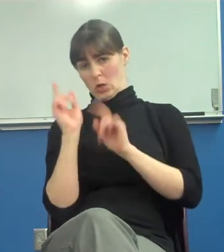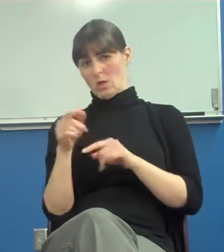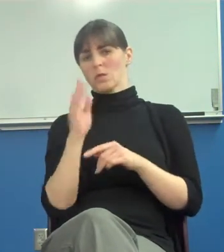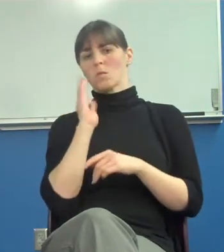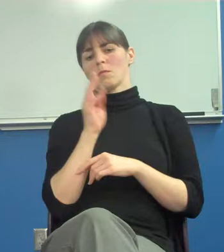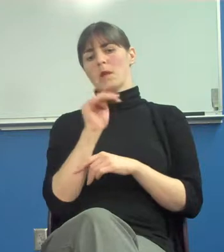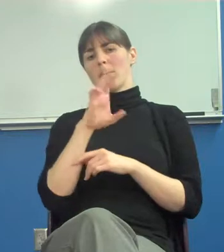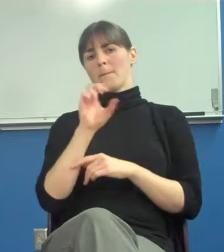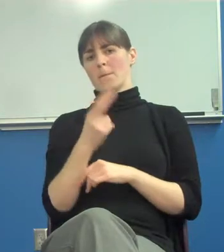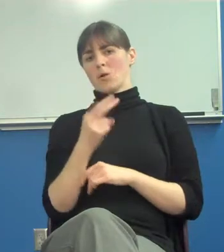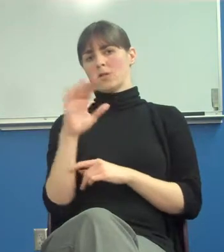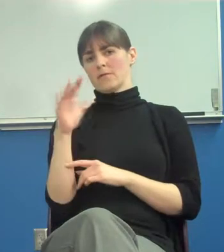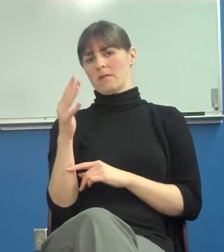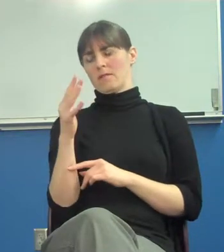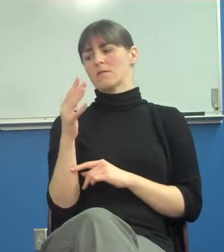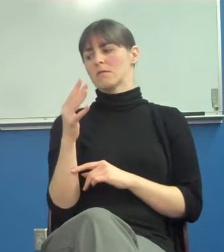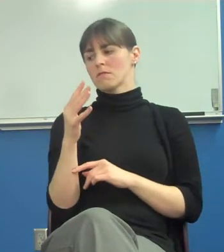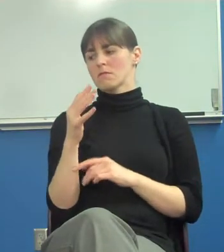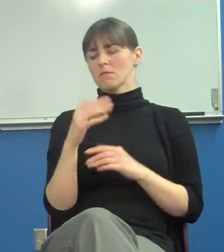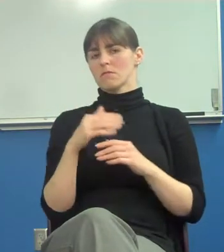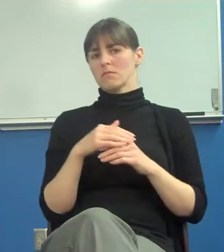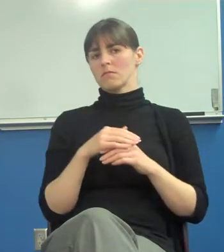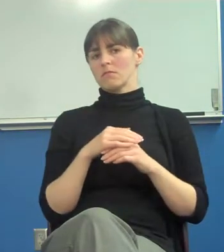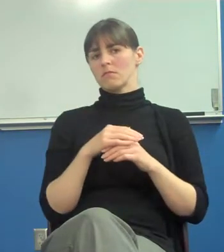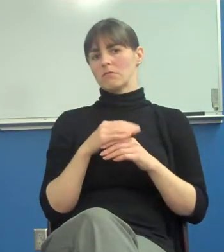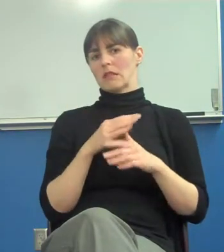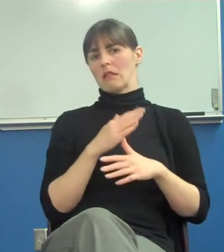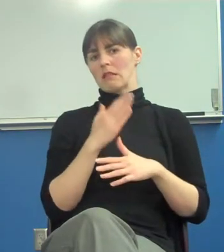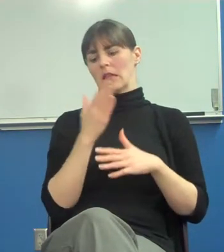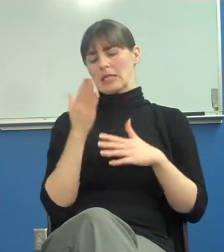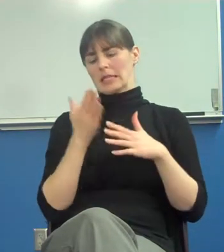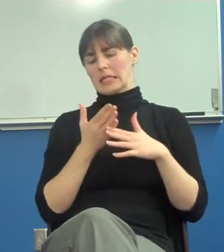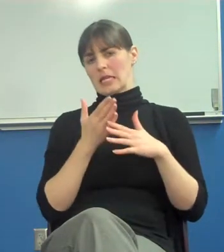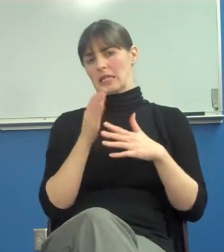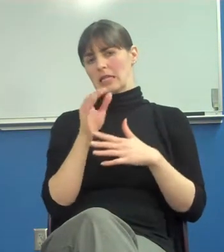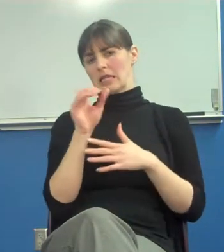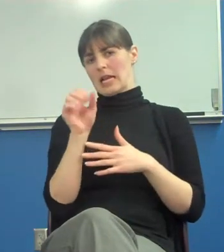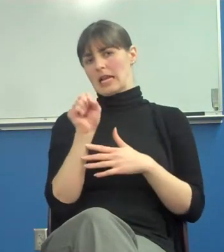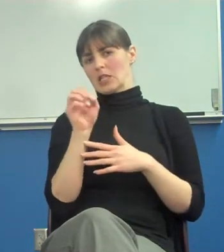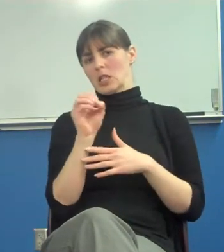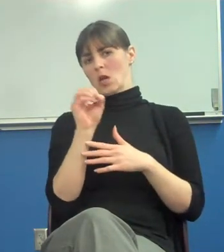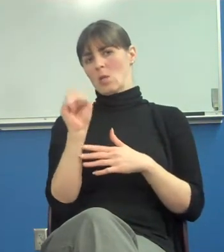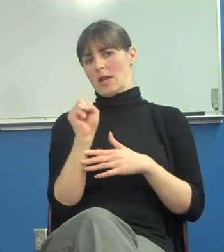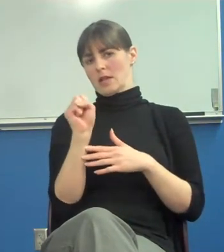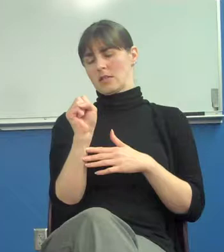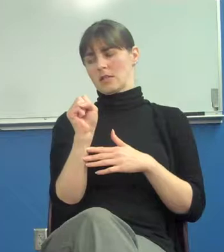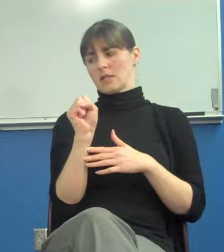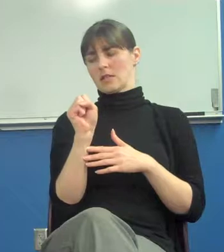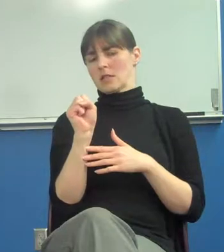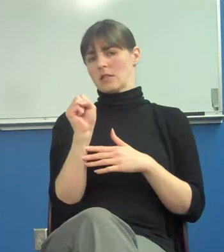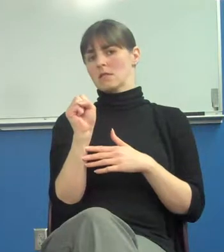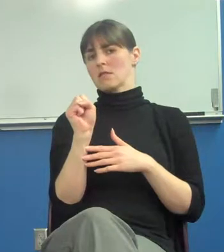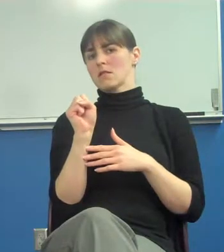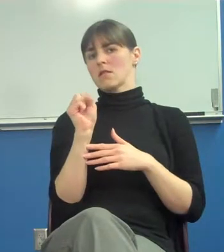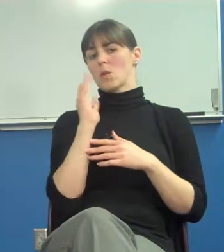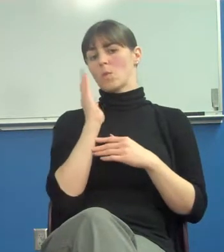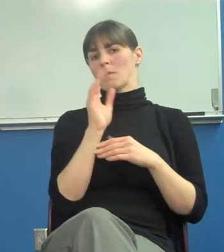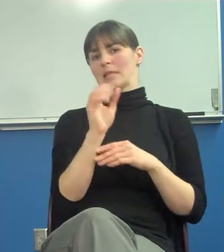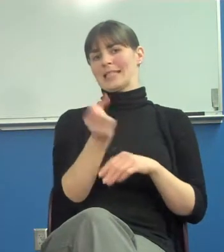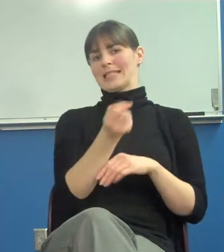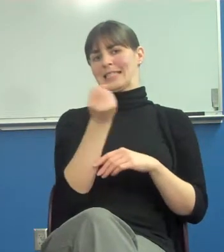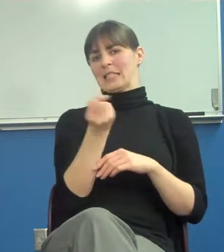March 5th. The next thing is this month's SOS is on Saturday the